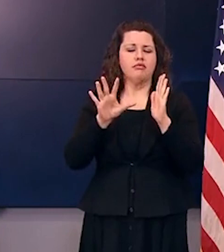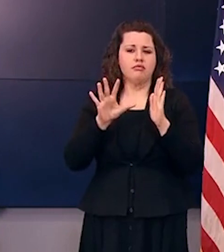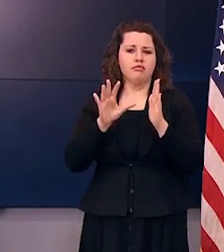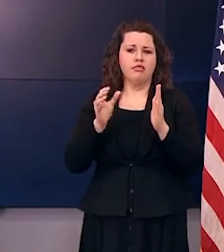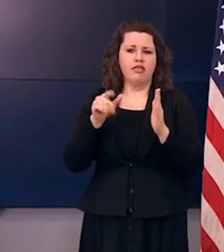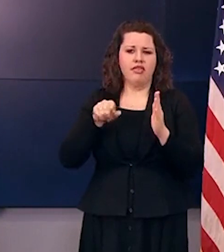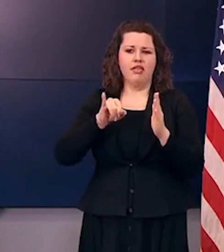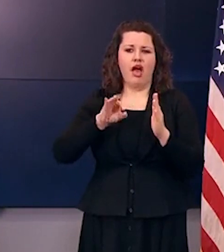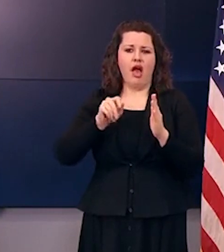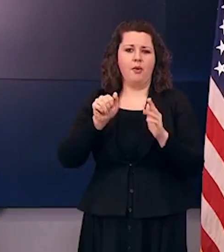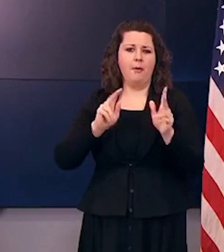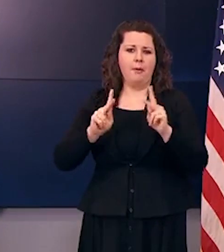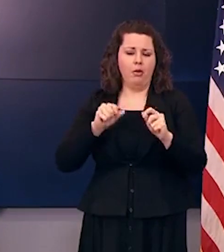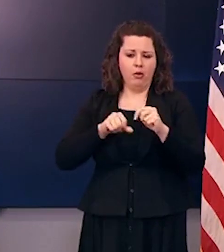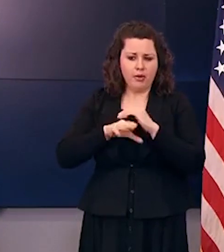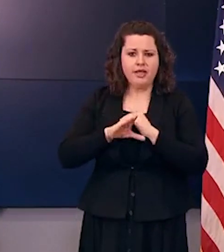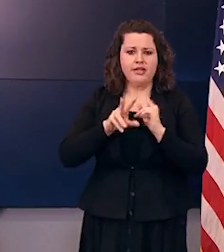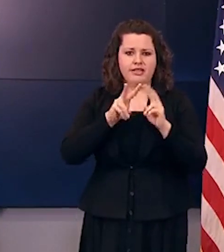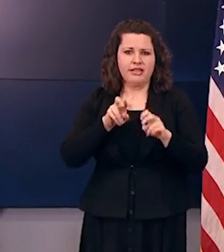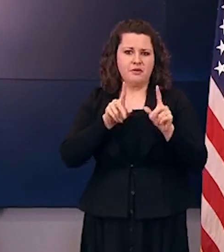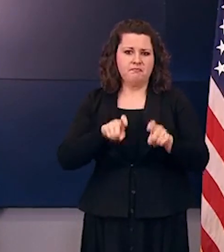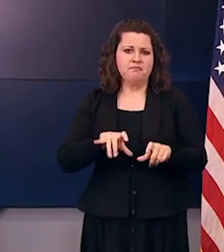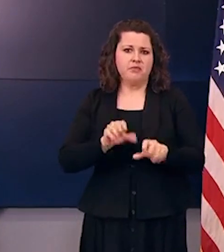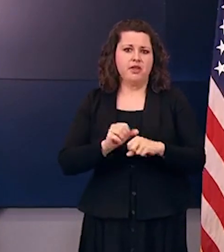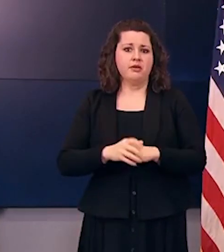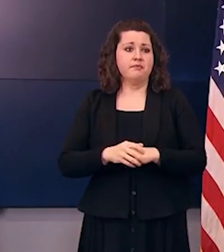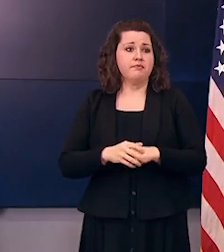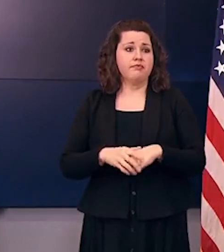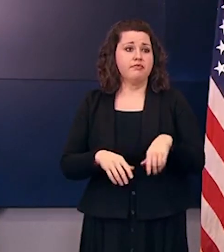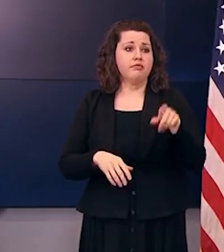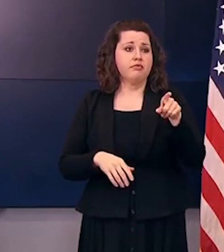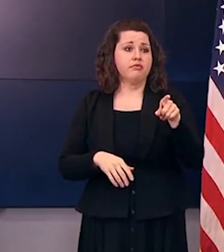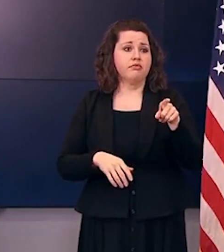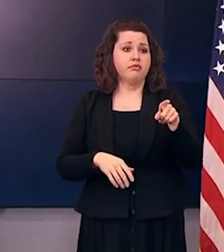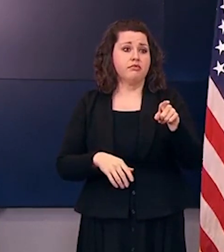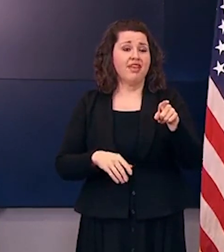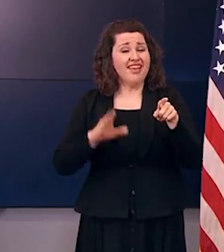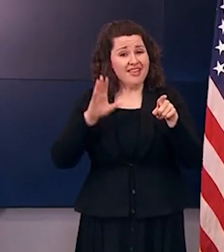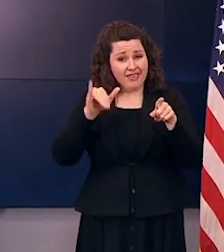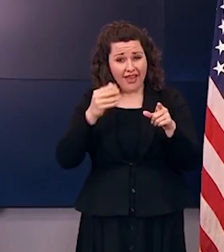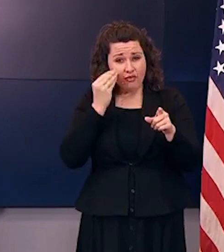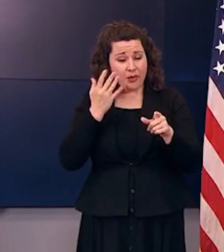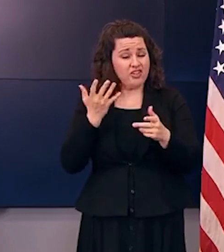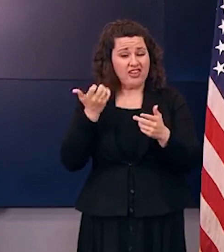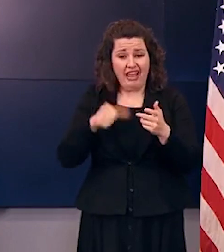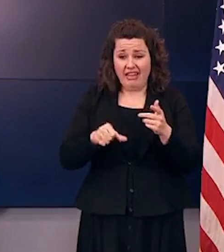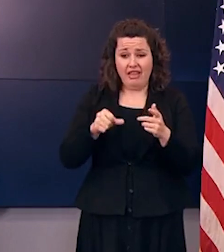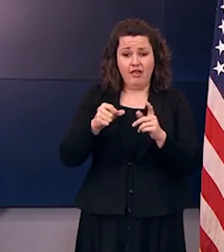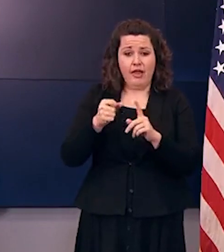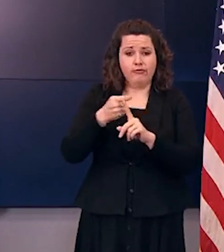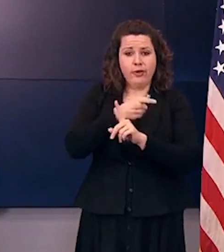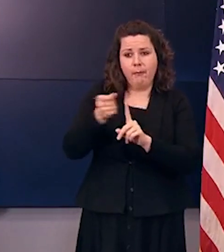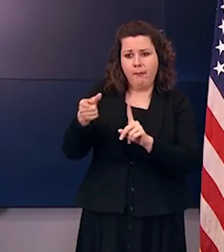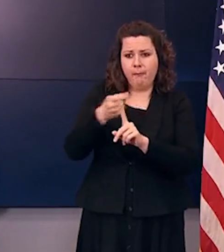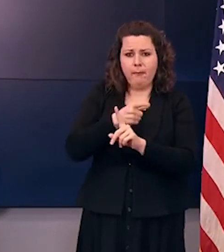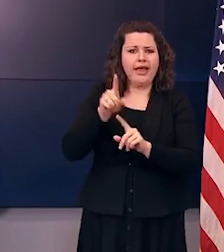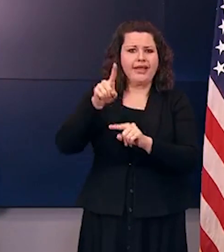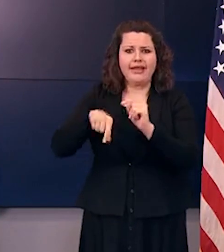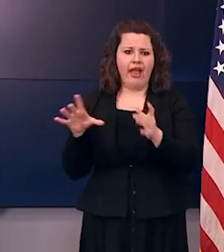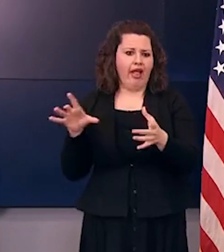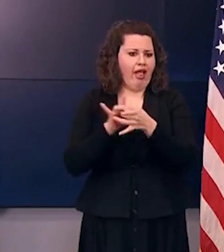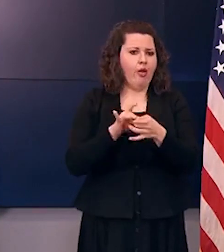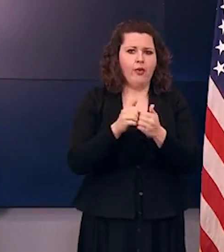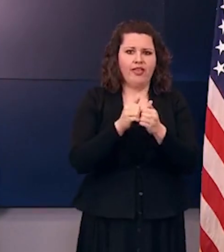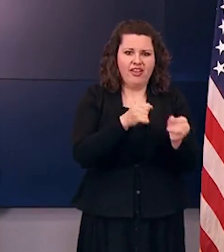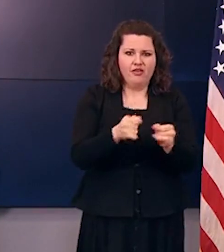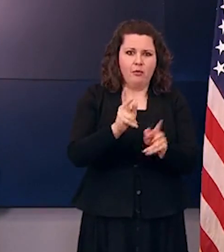taking the assessments. Is there any randomization of the information to make sure that it can't be tied back to individuals? Well, even that's on what I was